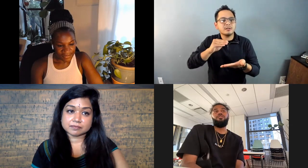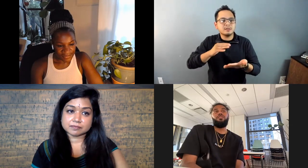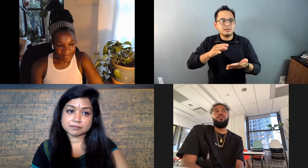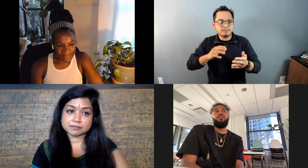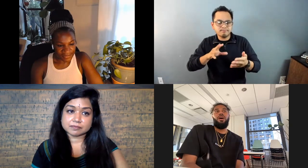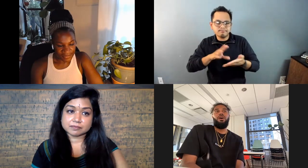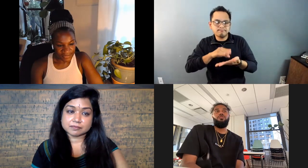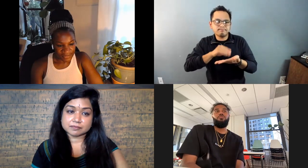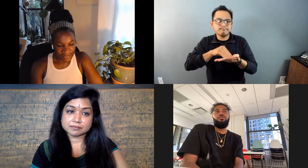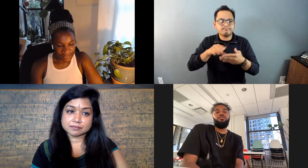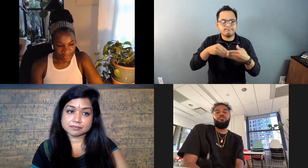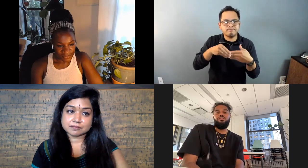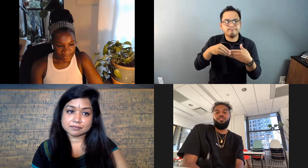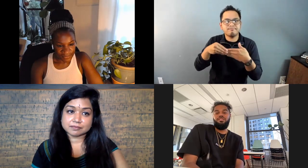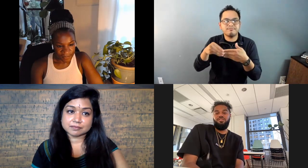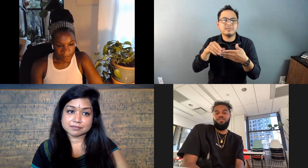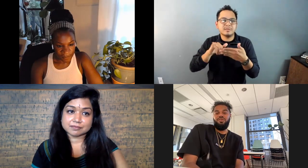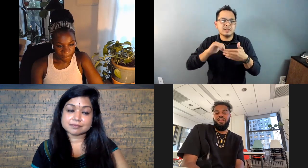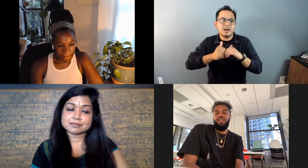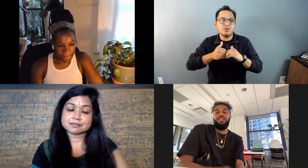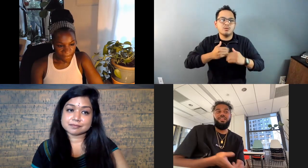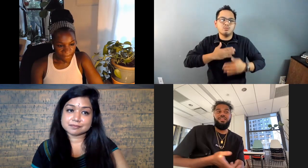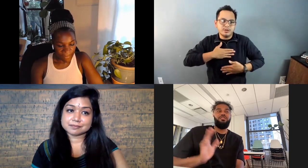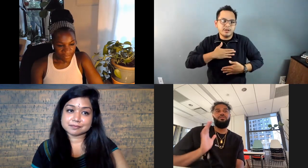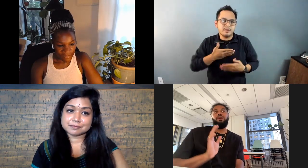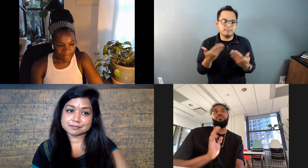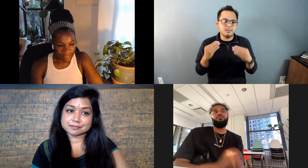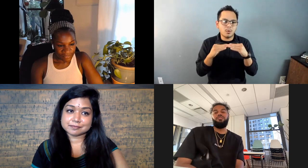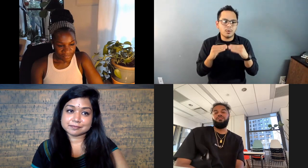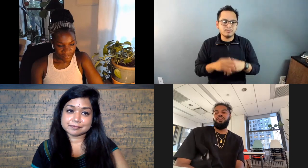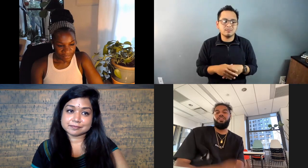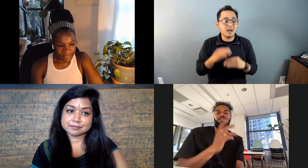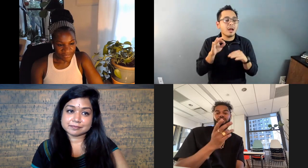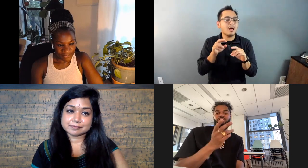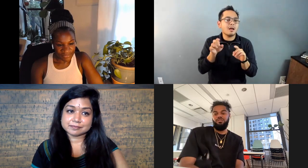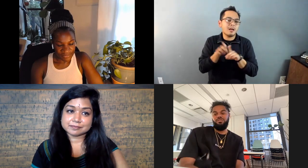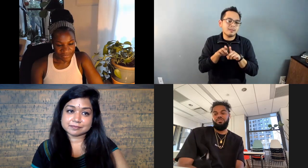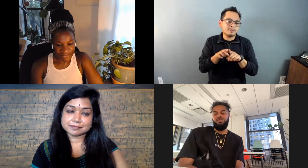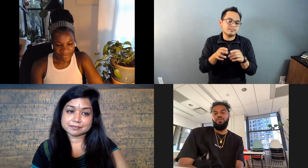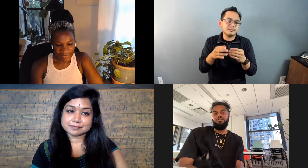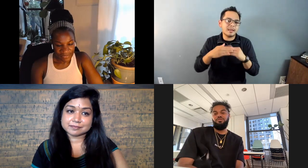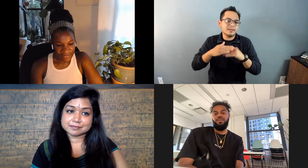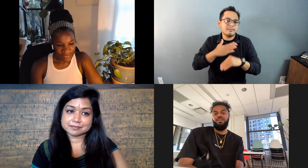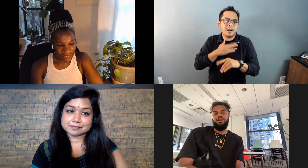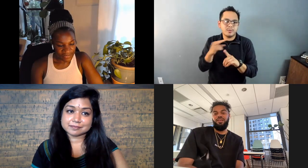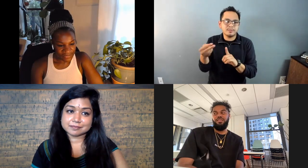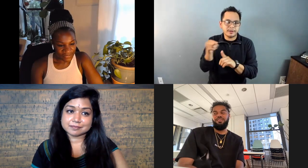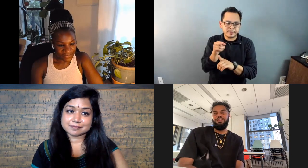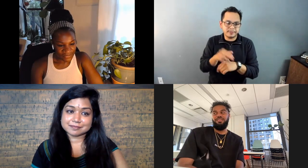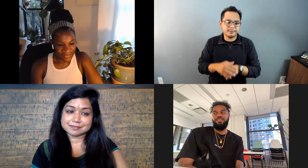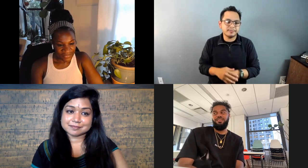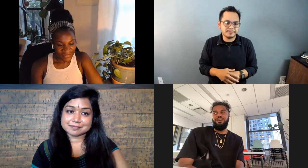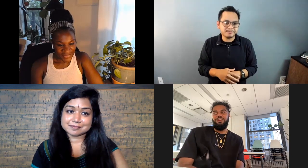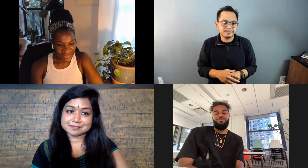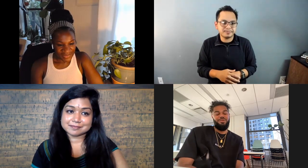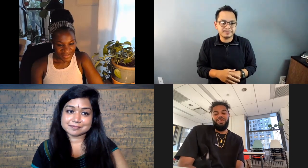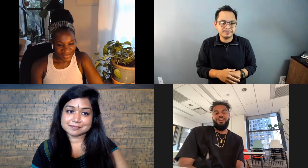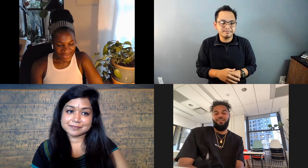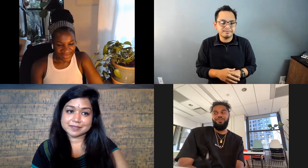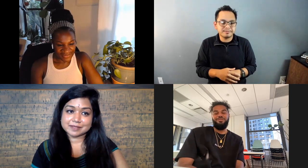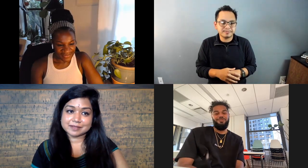like the lingo and language and just these things I think are important. And I think the best way to do it is like we are, like you also said, is just